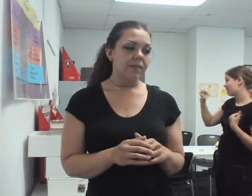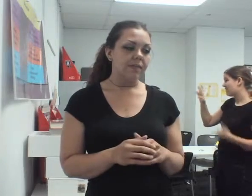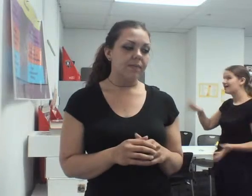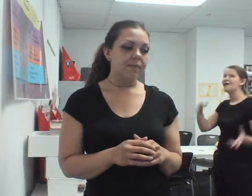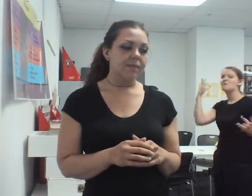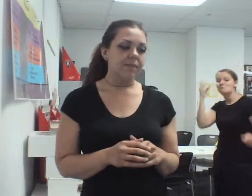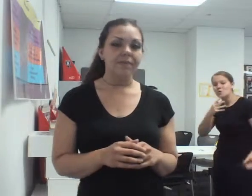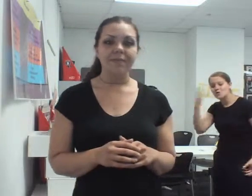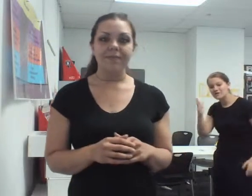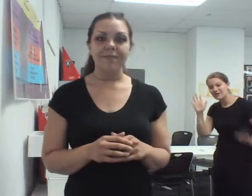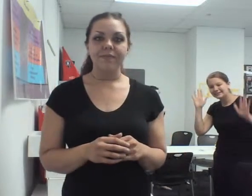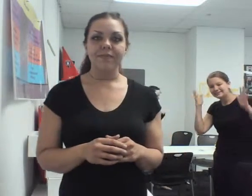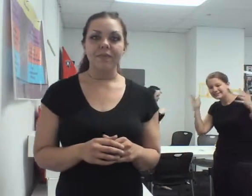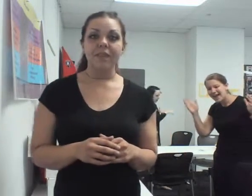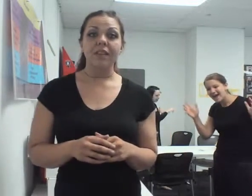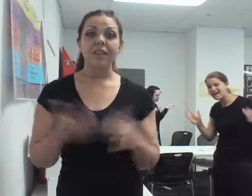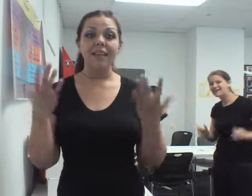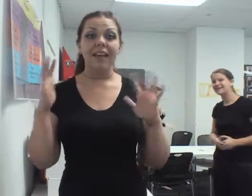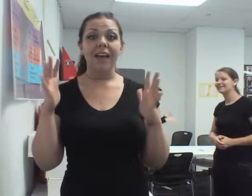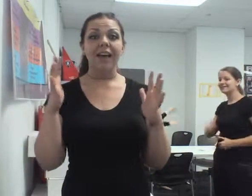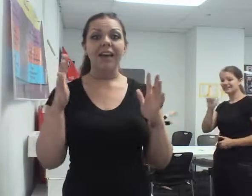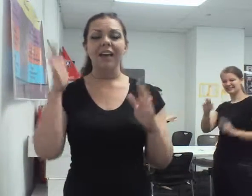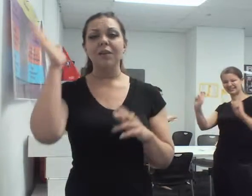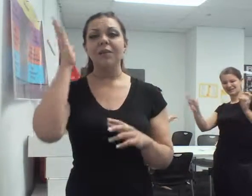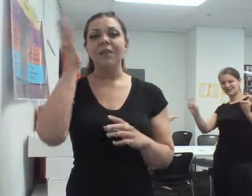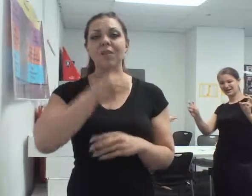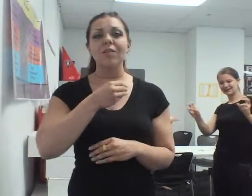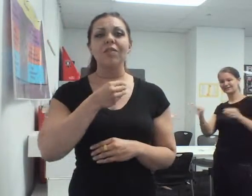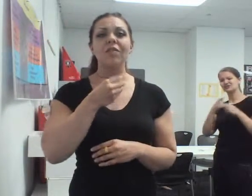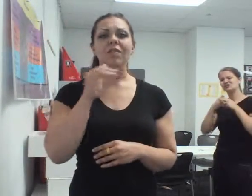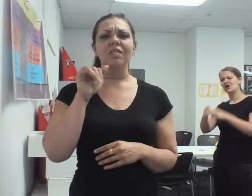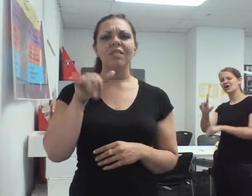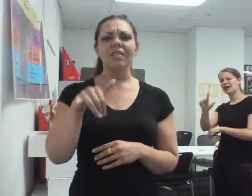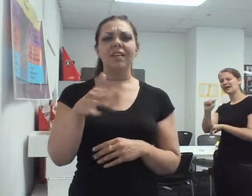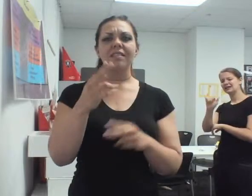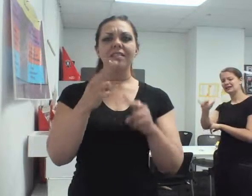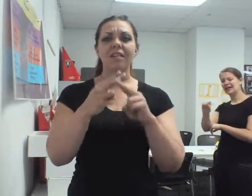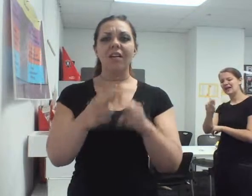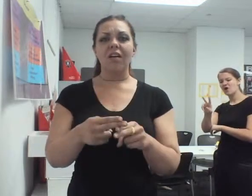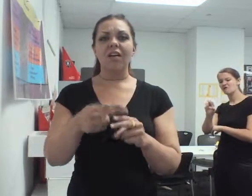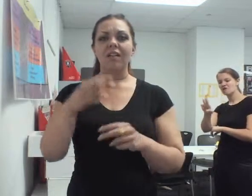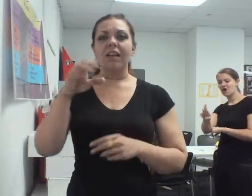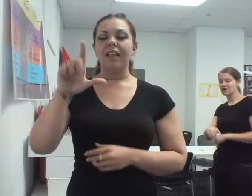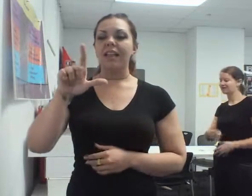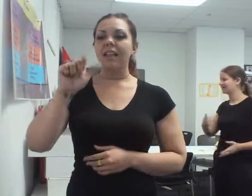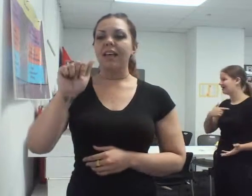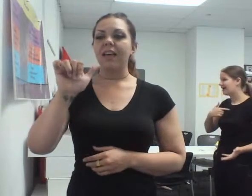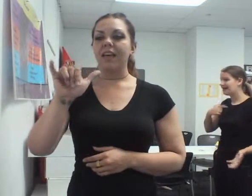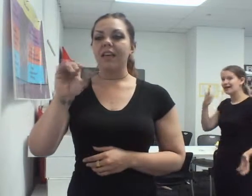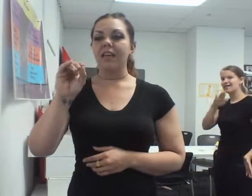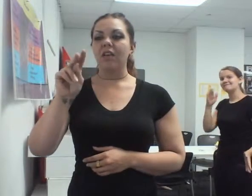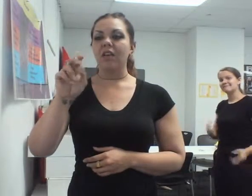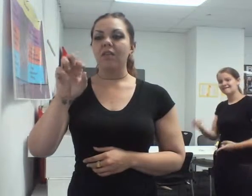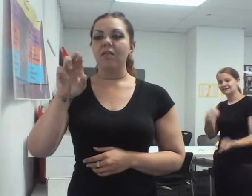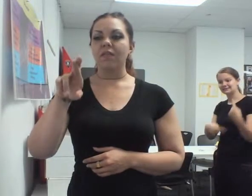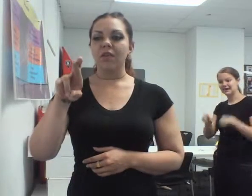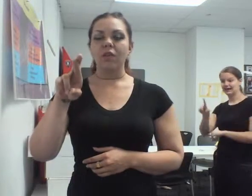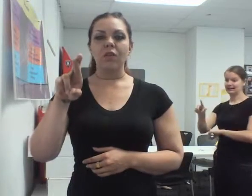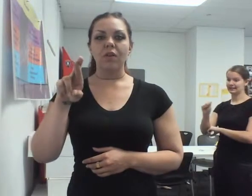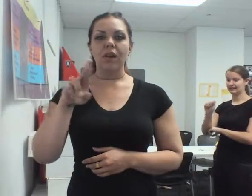See, and you had it, right? It's called a layover. That's exactly, I never signed layover in ASL when I